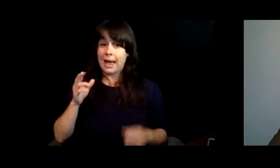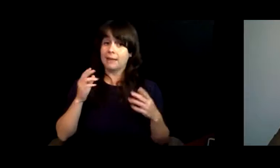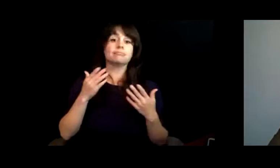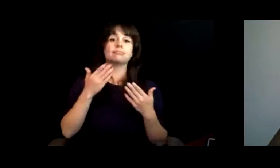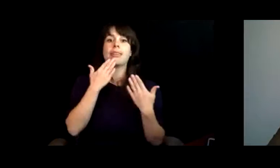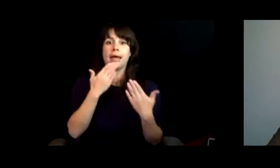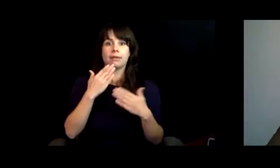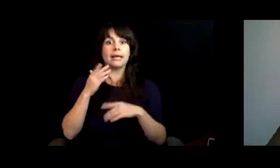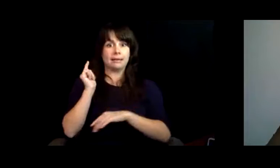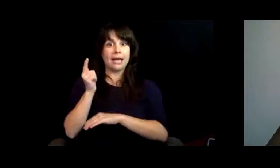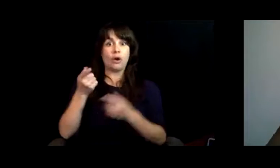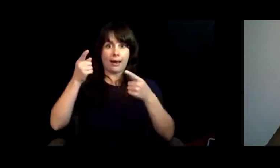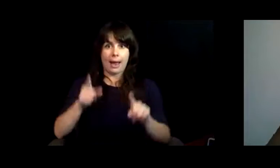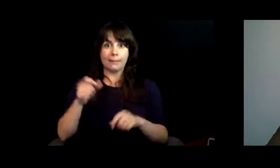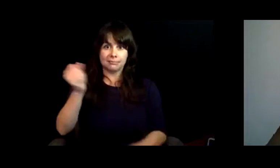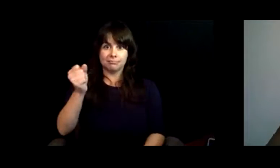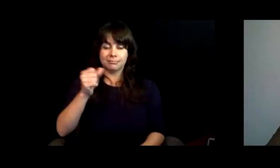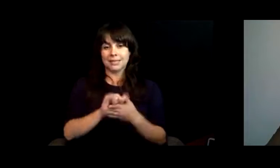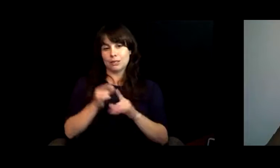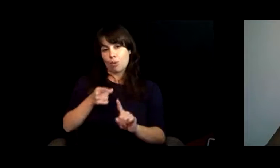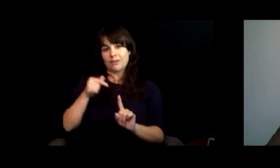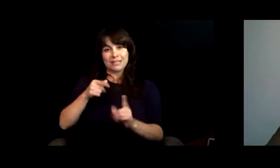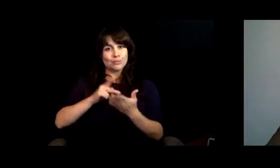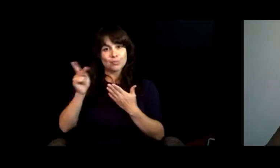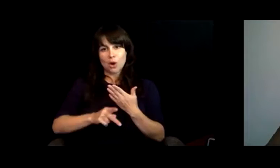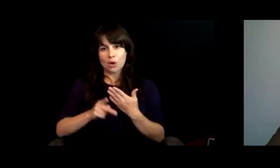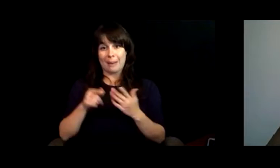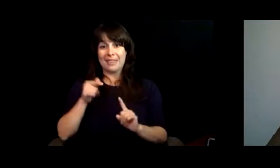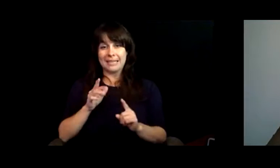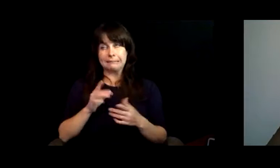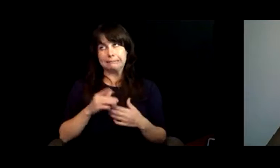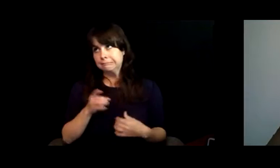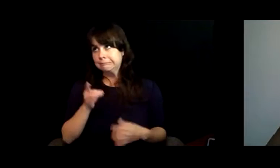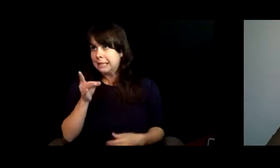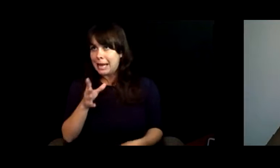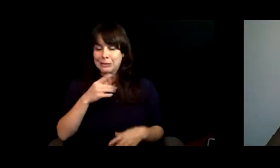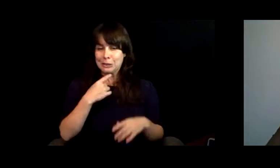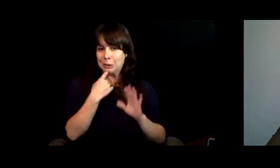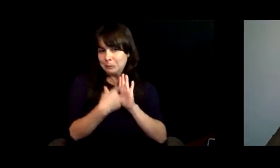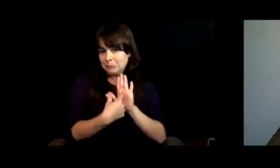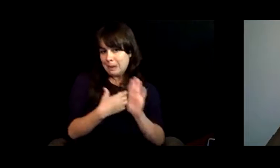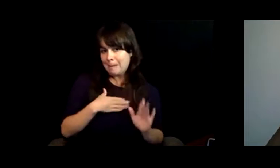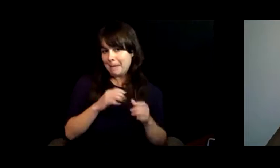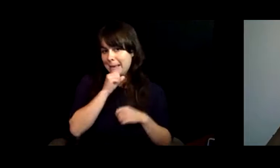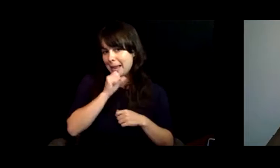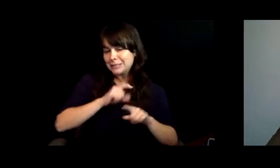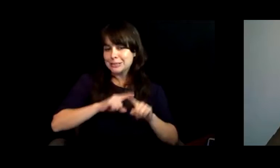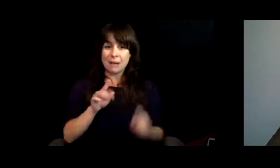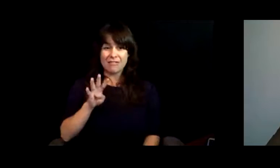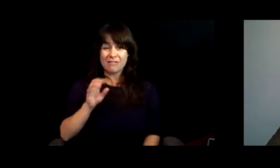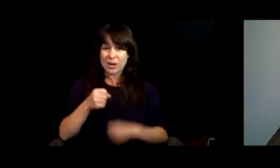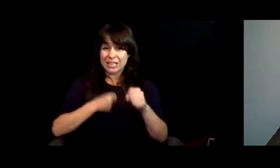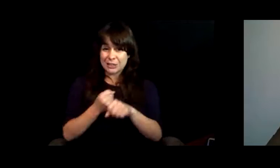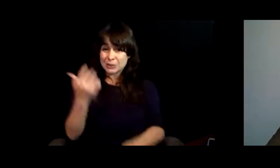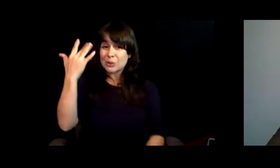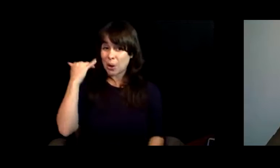back, I hate to give my age away, but it goes back 40 years ago. And it was an issue back then in the 70s, in the mid to